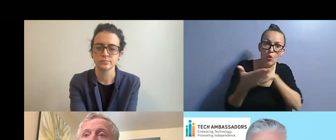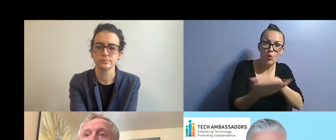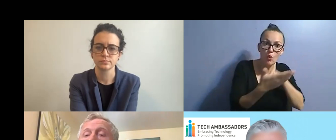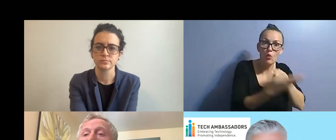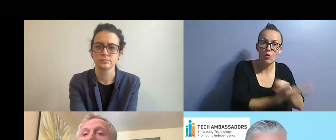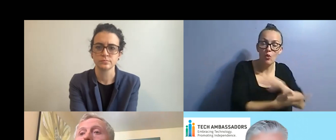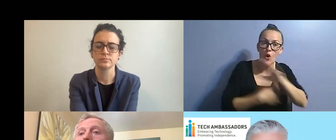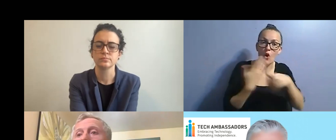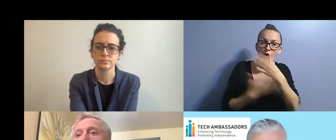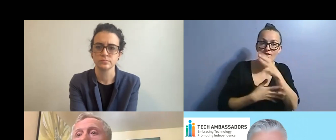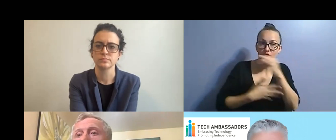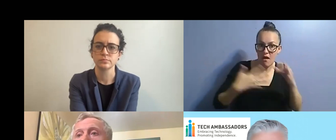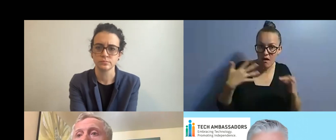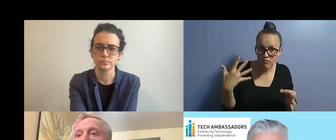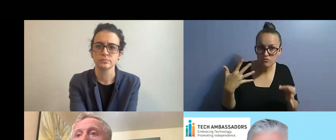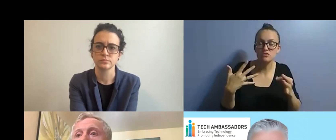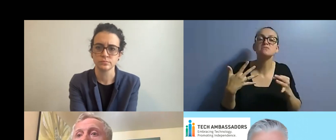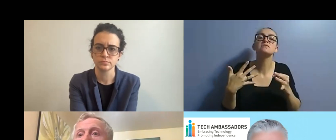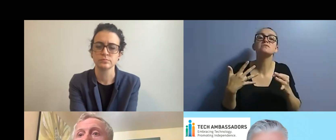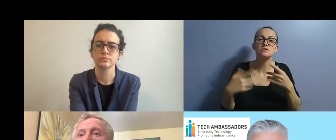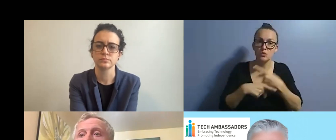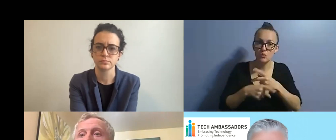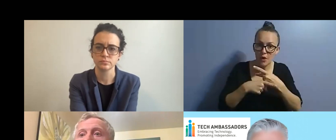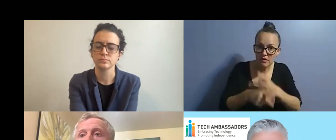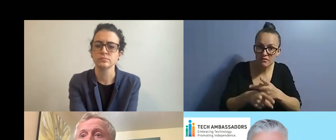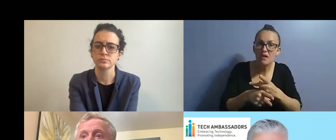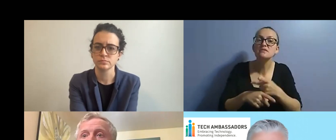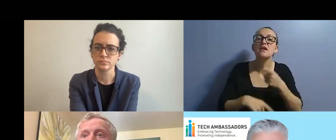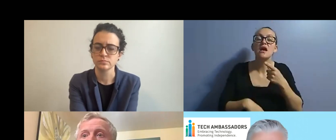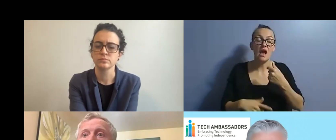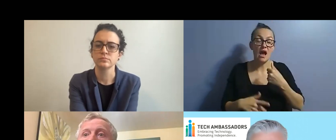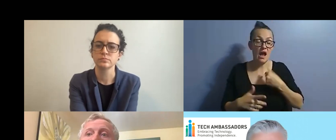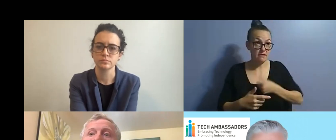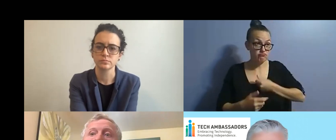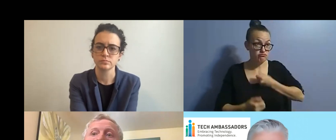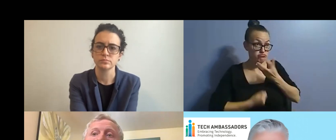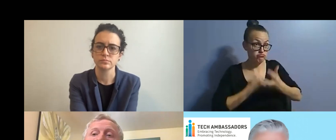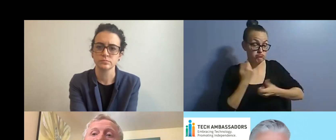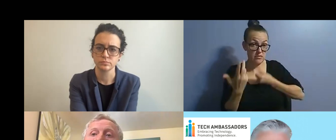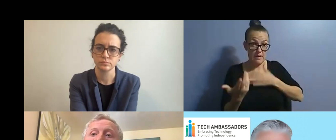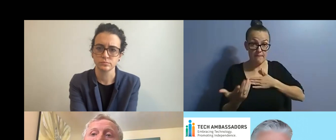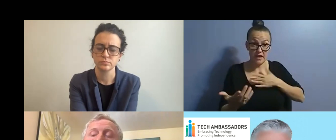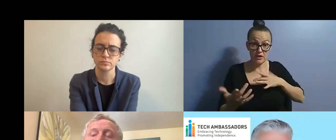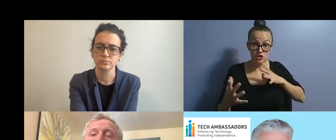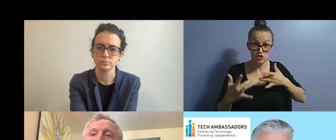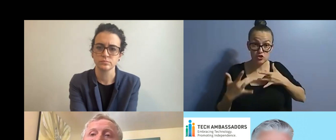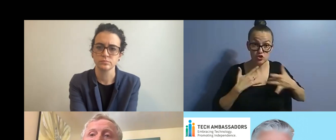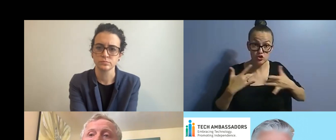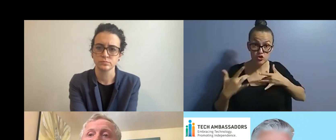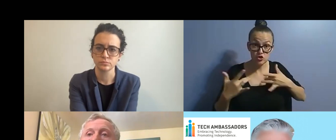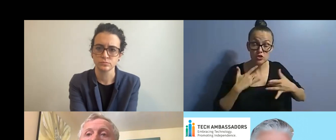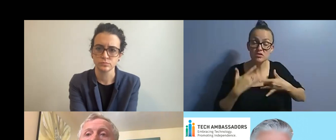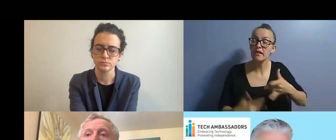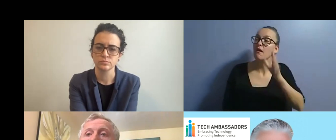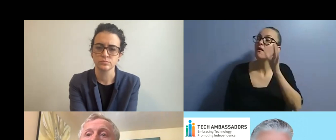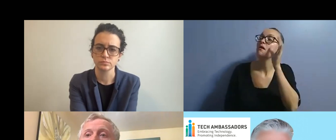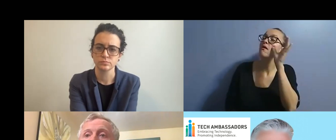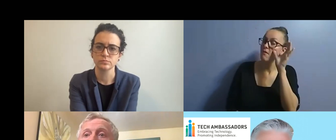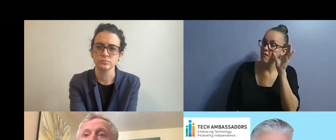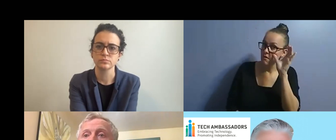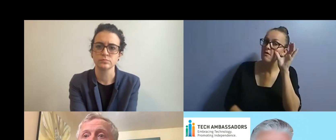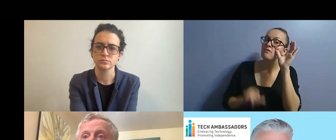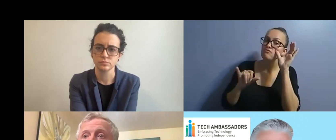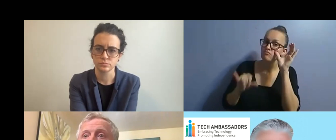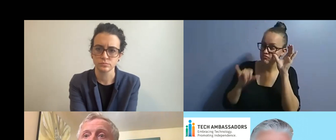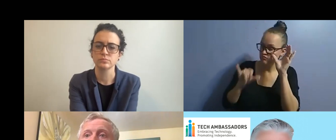they have. And they listened to me about my concerns. And they told me that everything's gonna